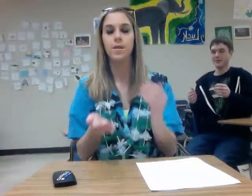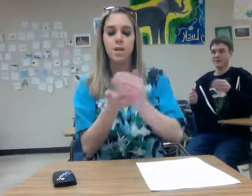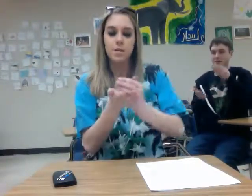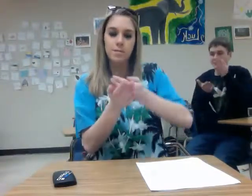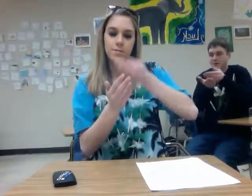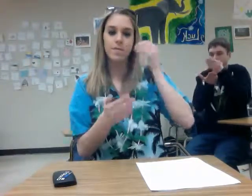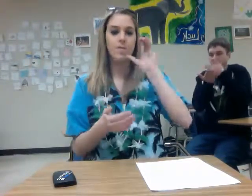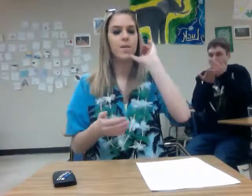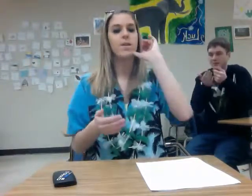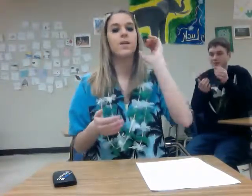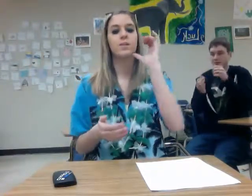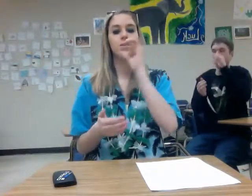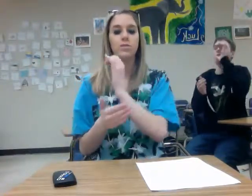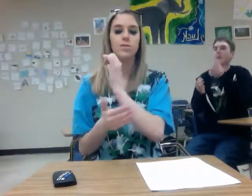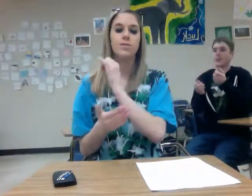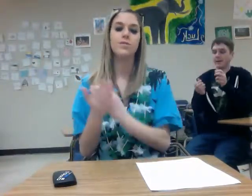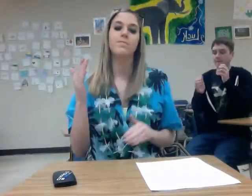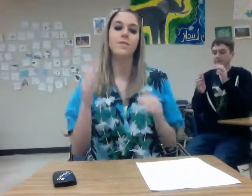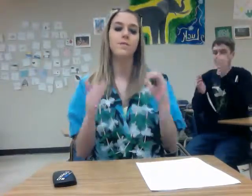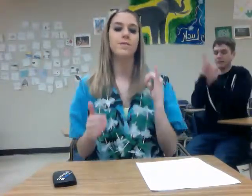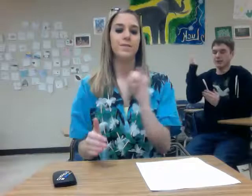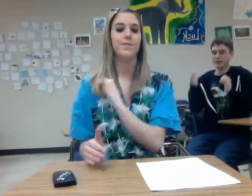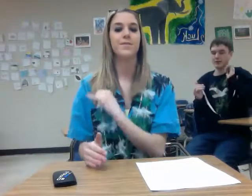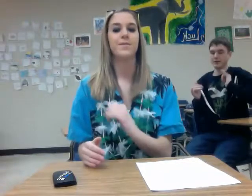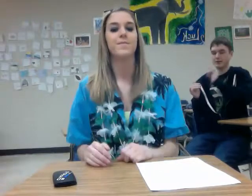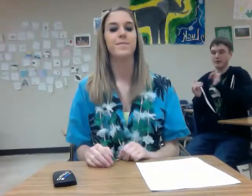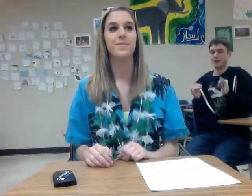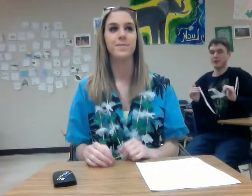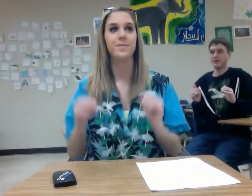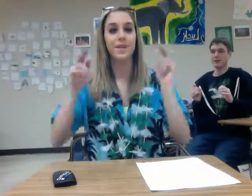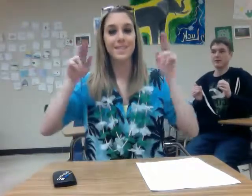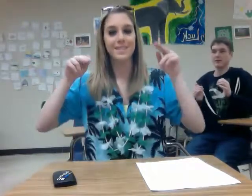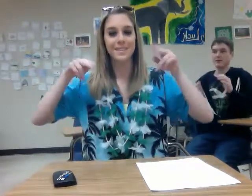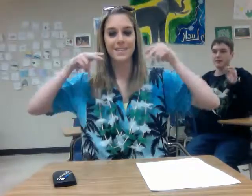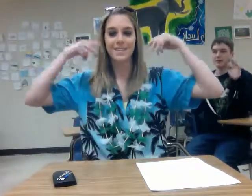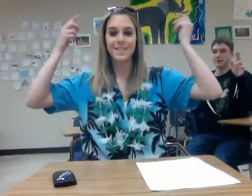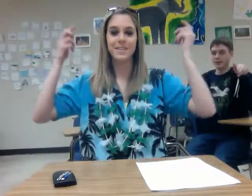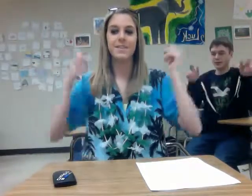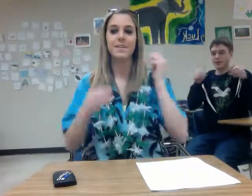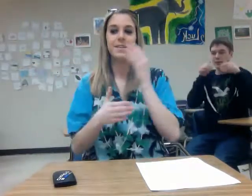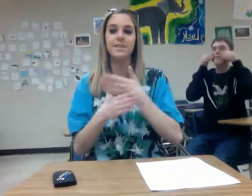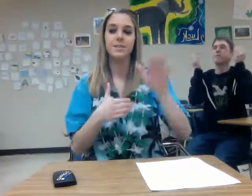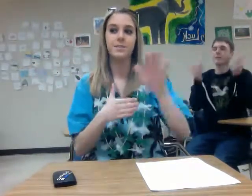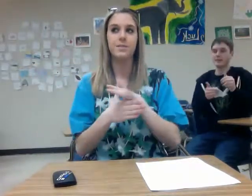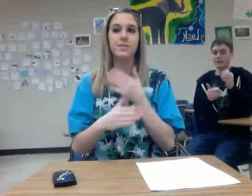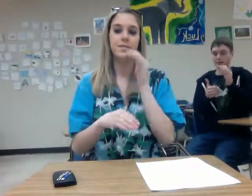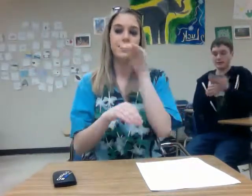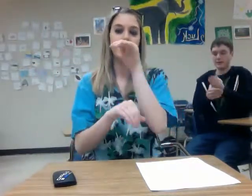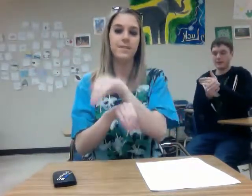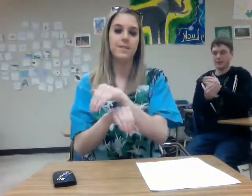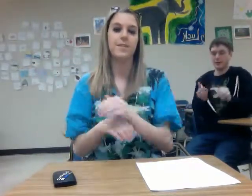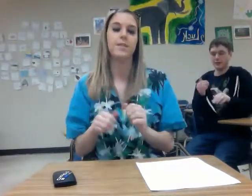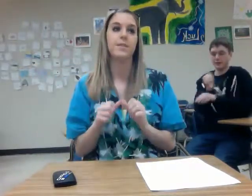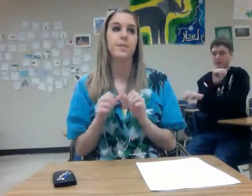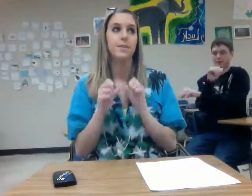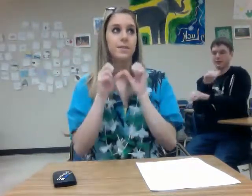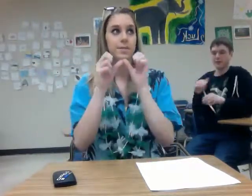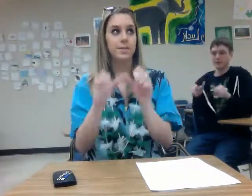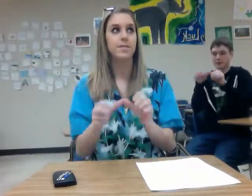here's your part and sheep for a smile they can share the night it goes